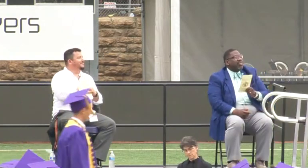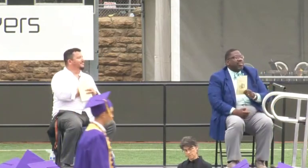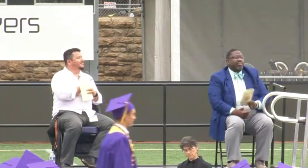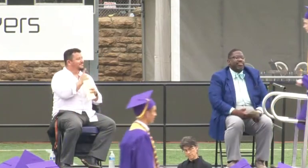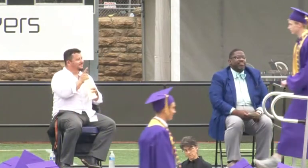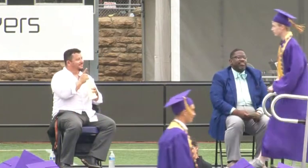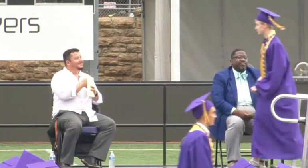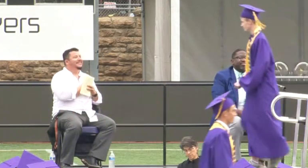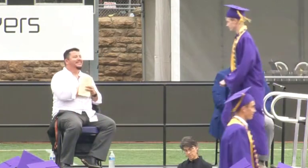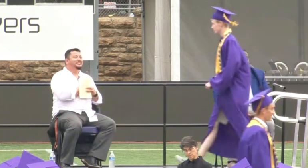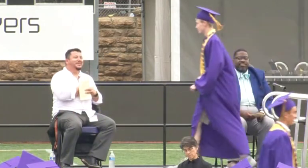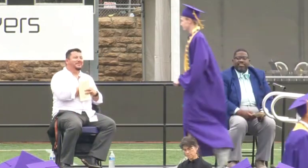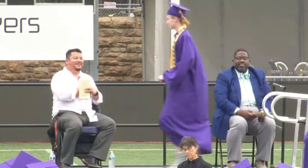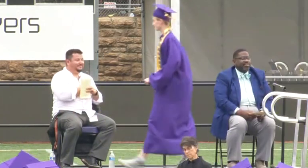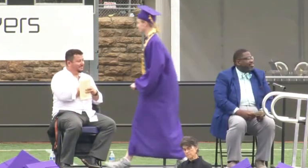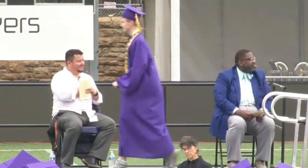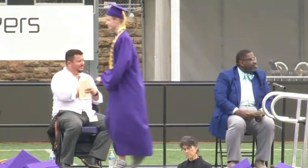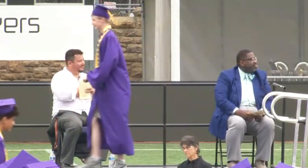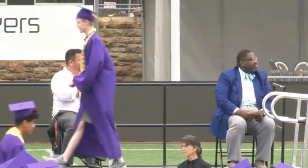Benjamin Mingle.